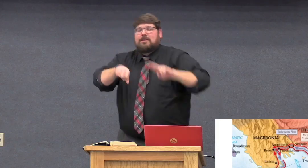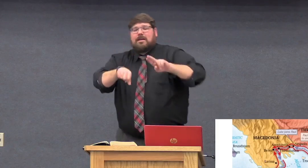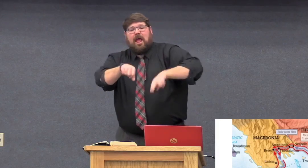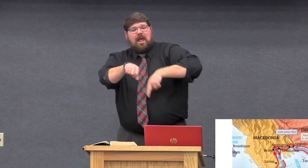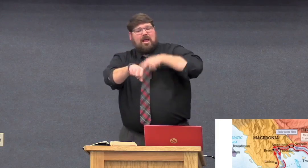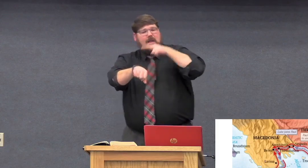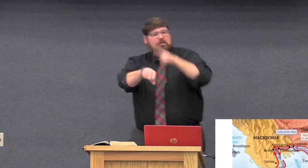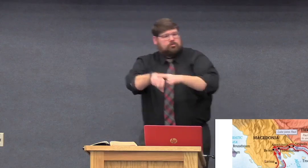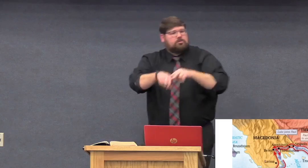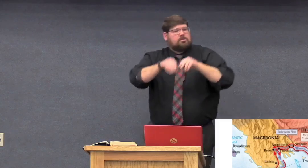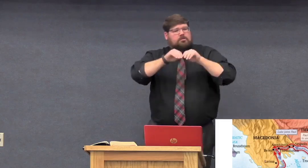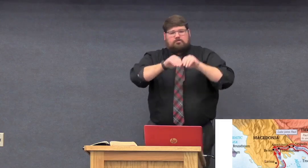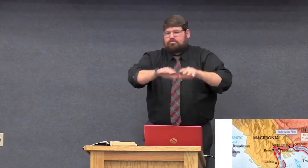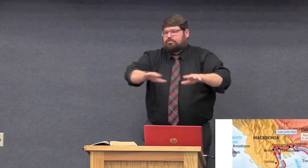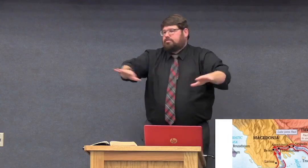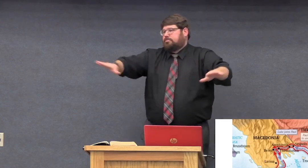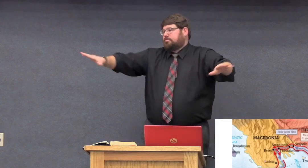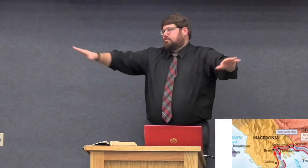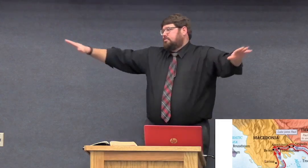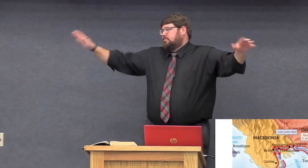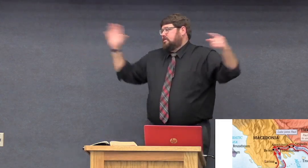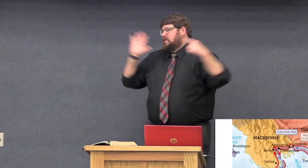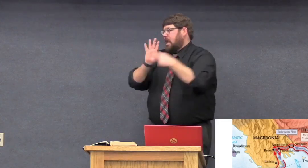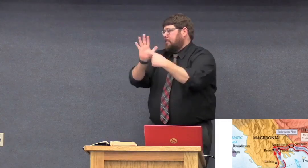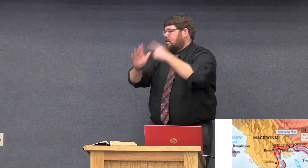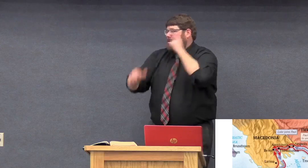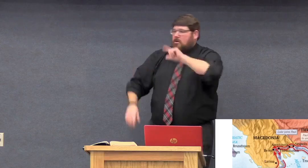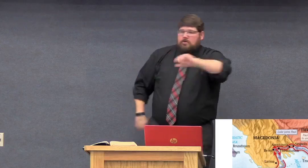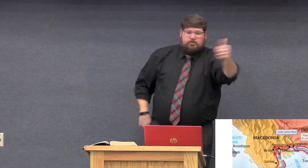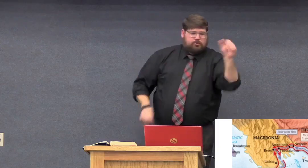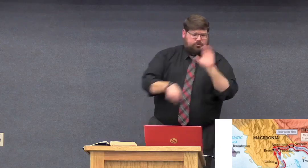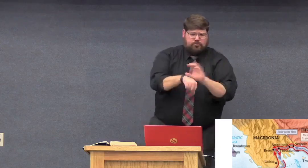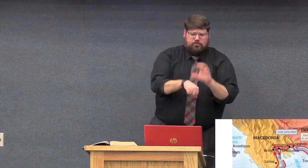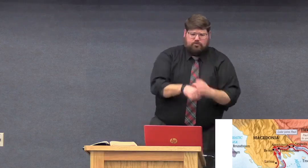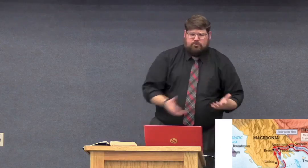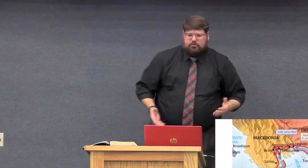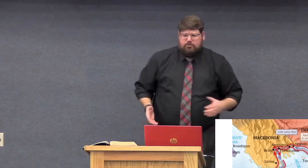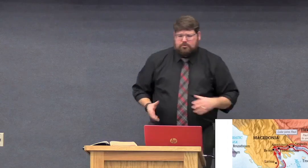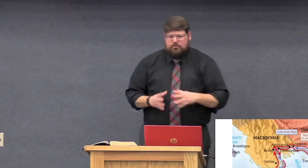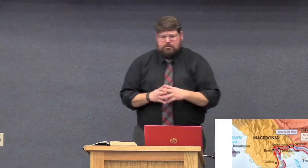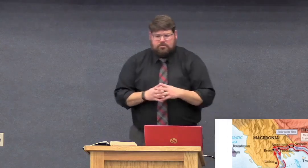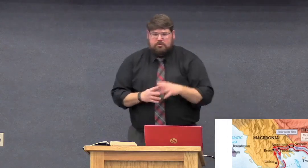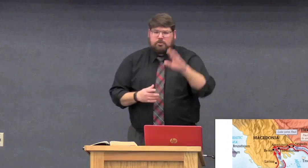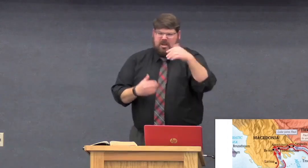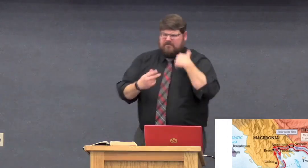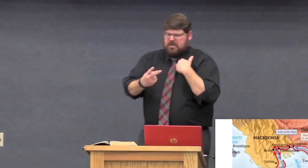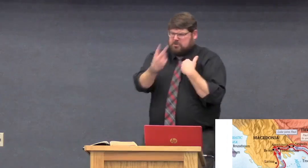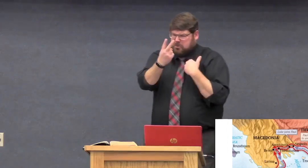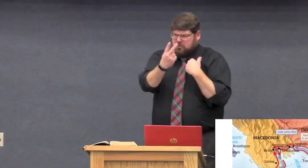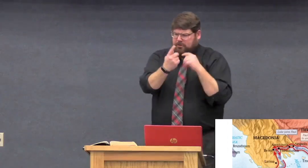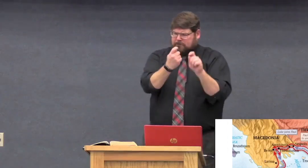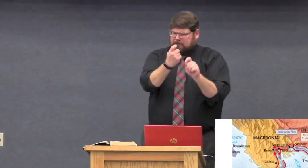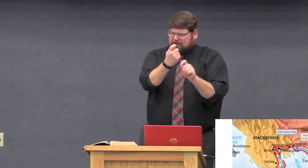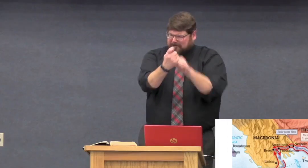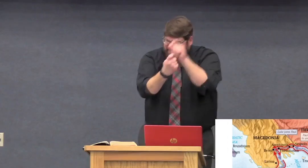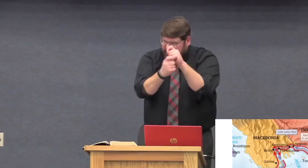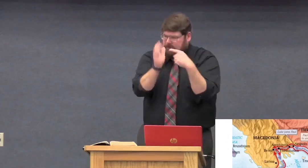You need to follow the Lord, and naturally, your example will spread to other churches. And there are